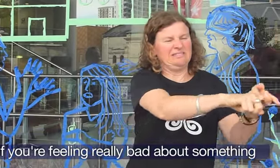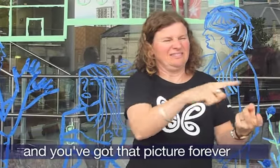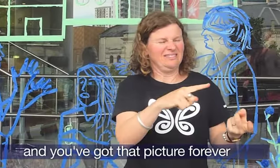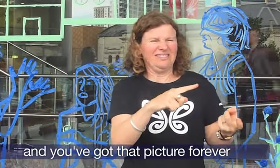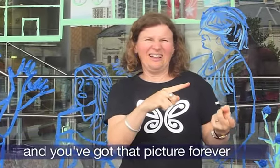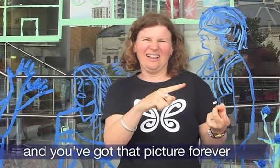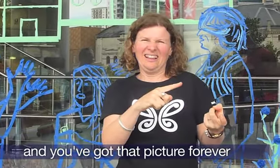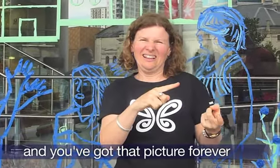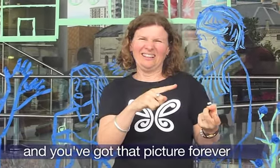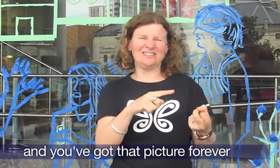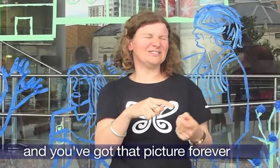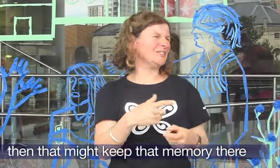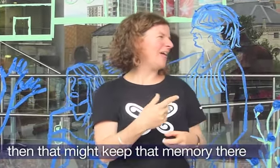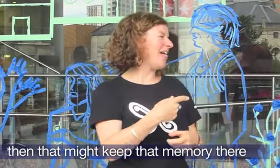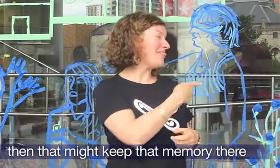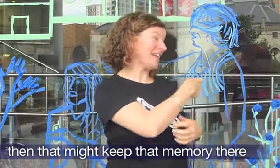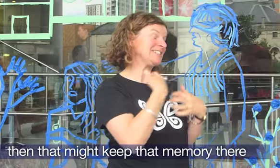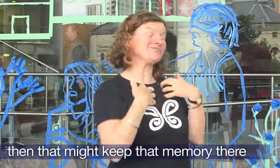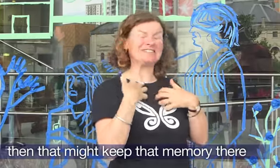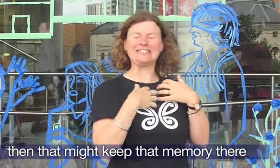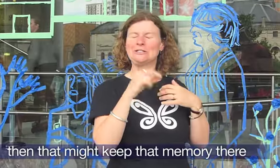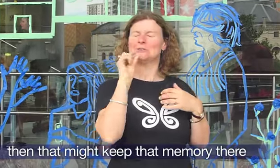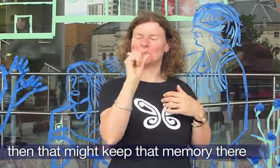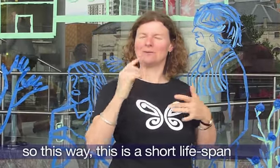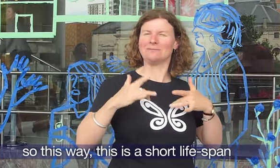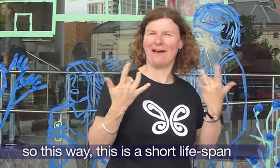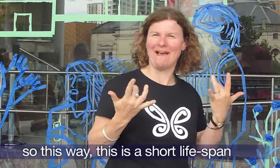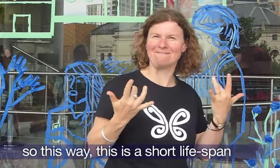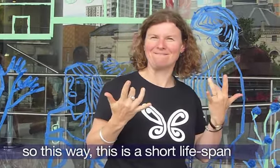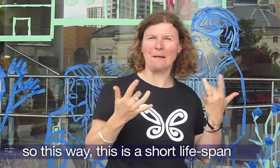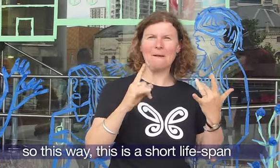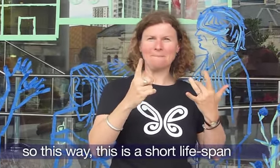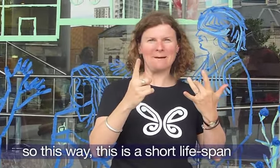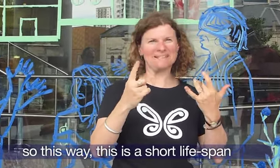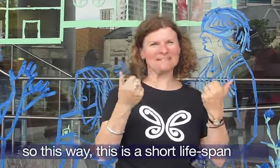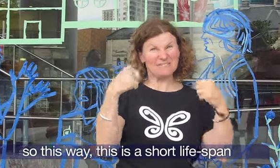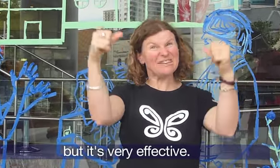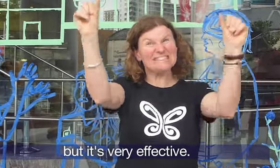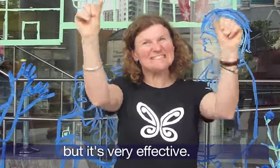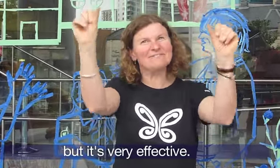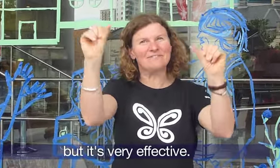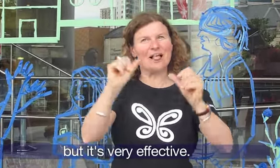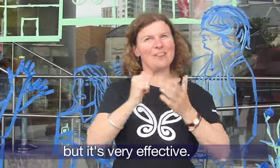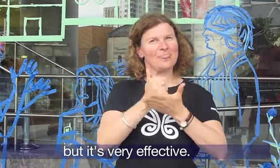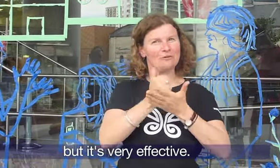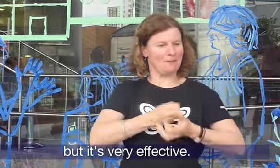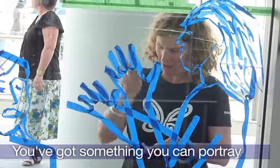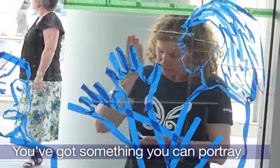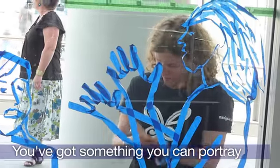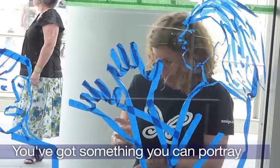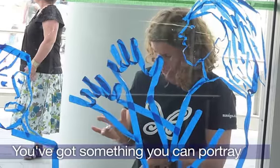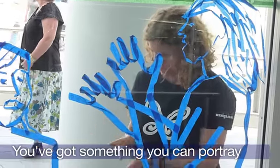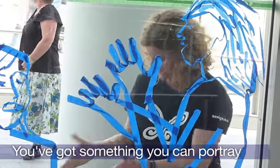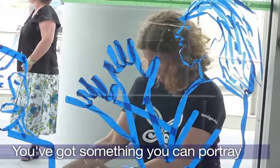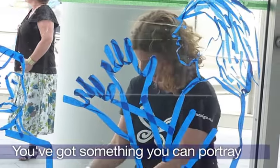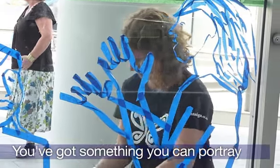got that picture forever, then that might keep that memory there. So this has a short lifespan, but it's very effective. So it's very effective. You've got something that